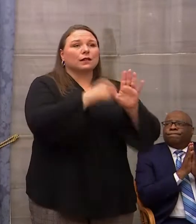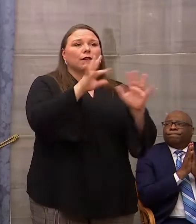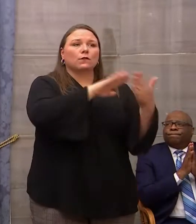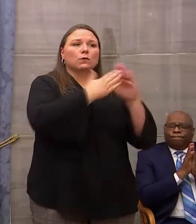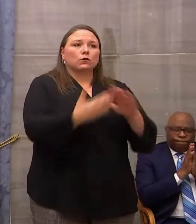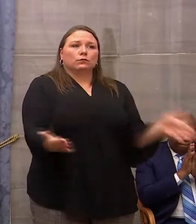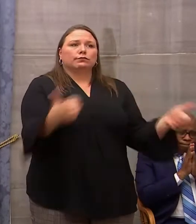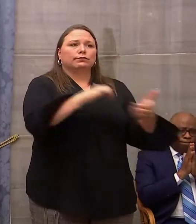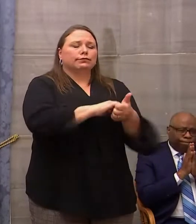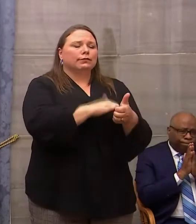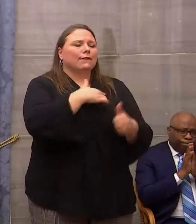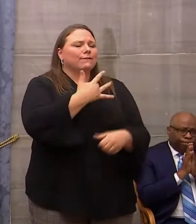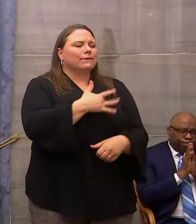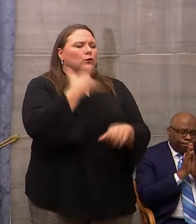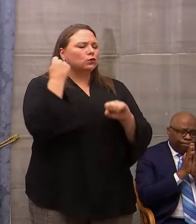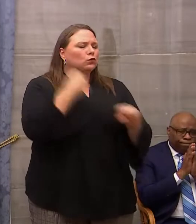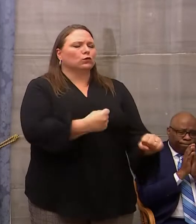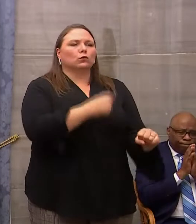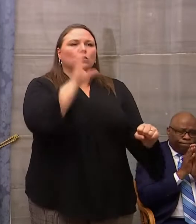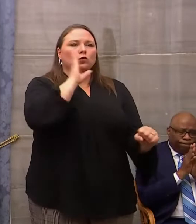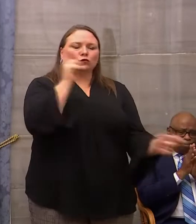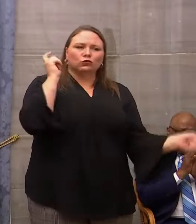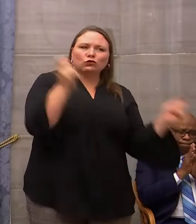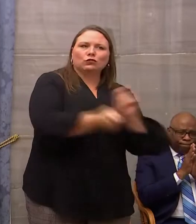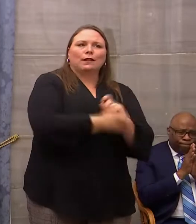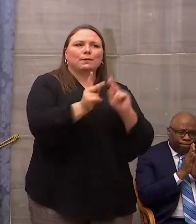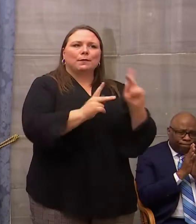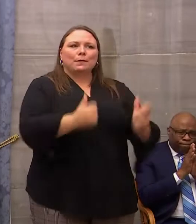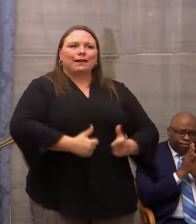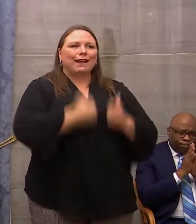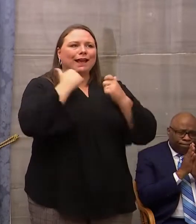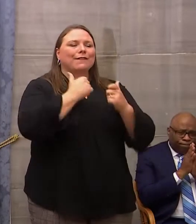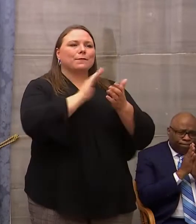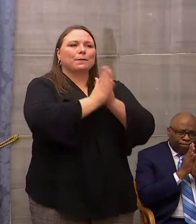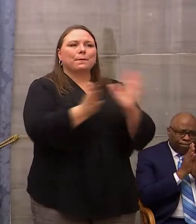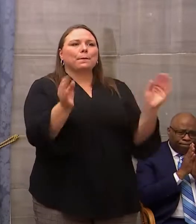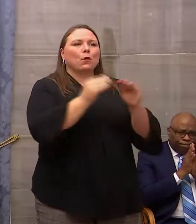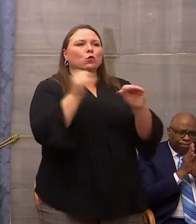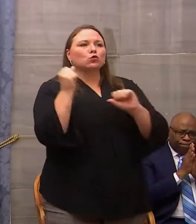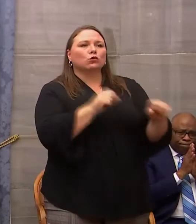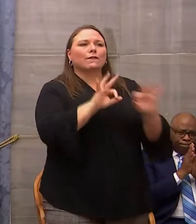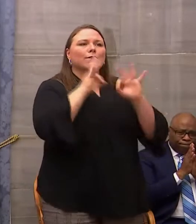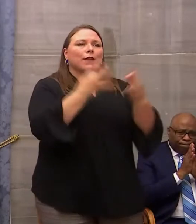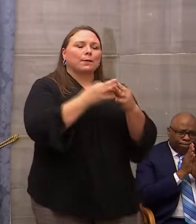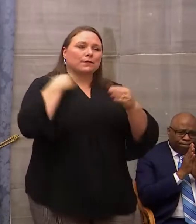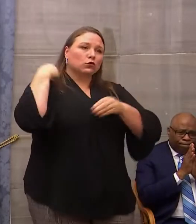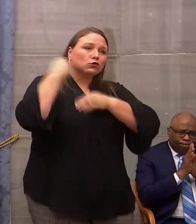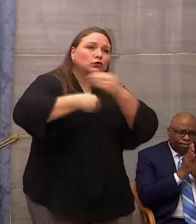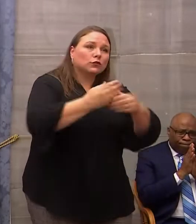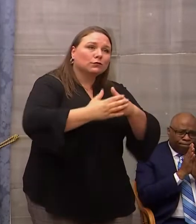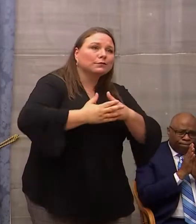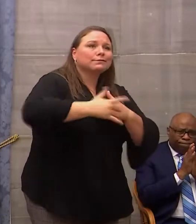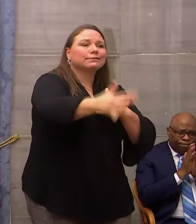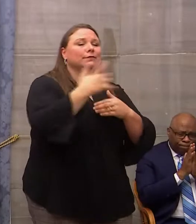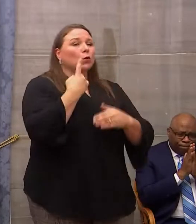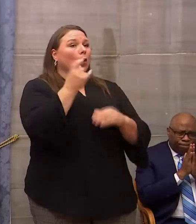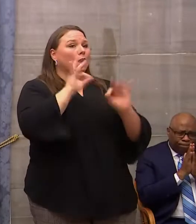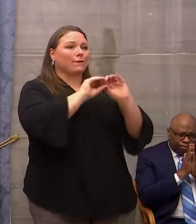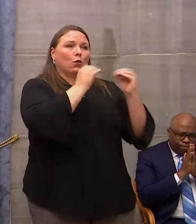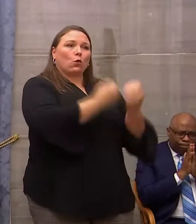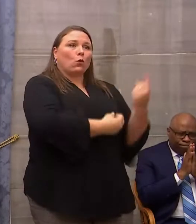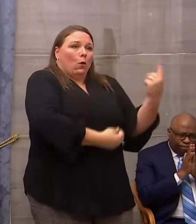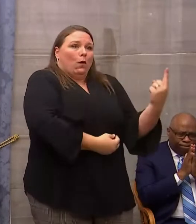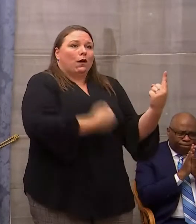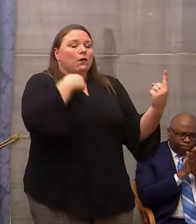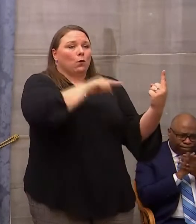community partnership that I believe will change lives and strengthen families for generations. And this is just one of the